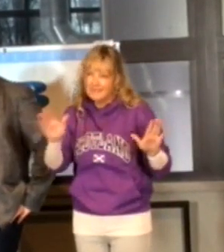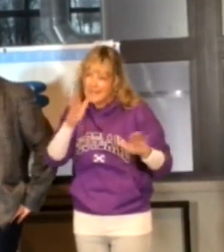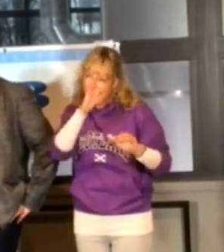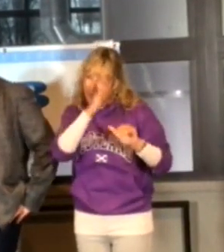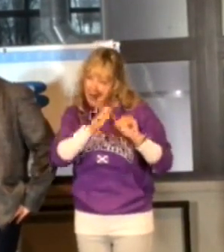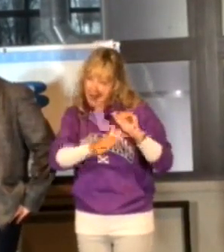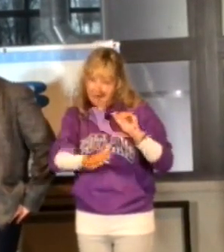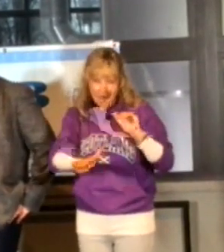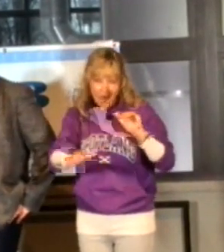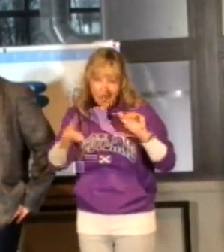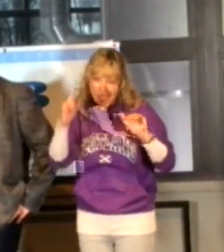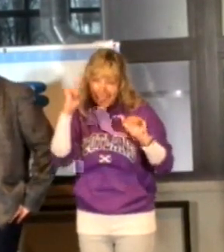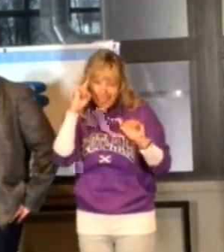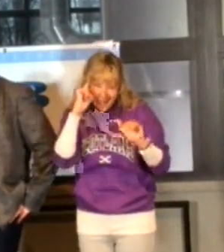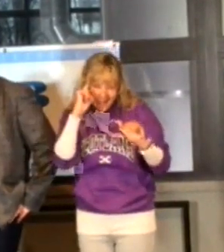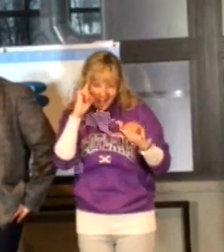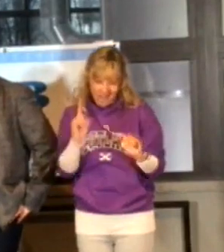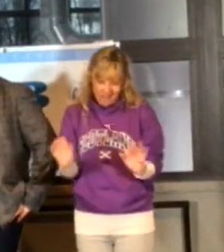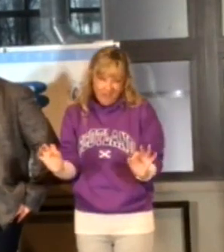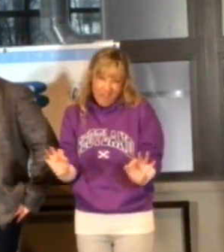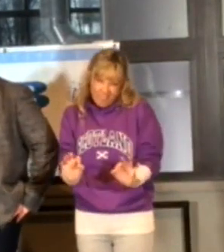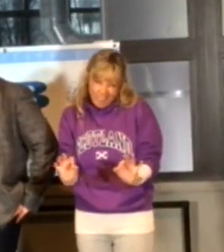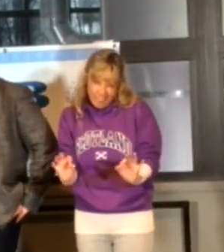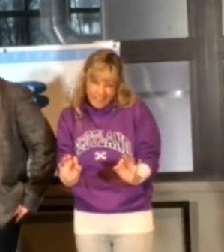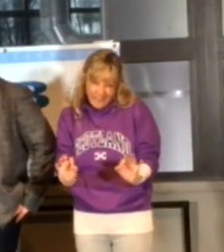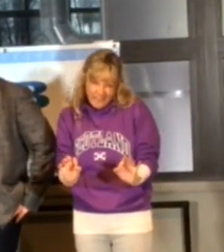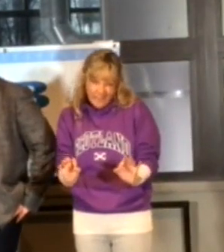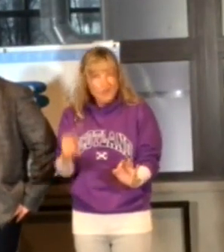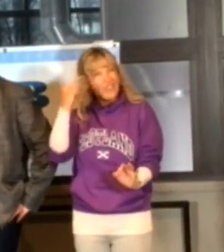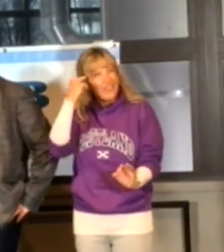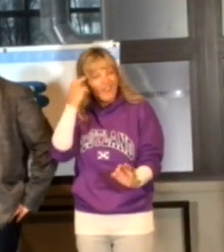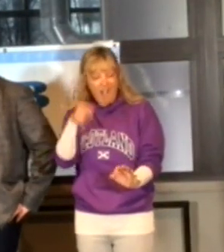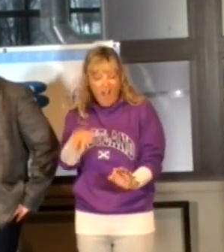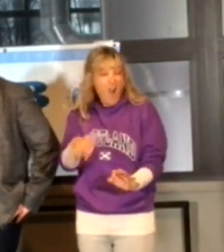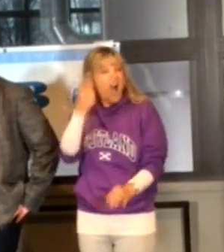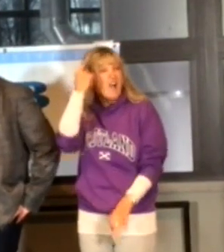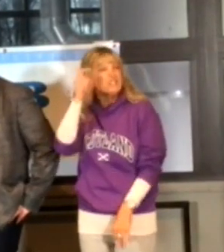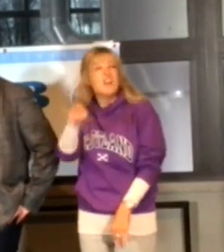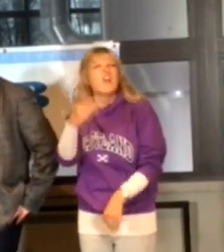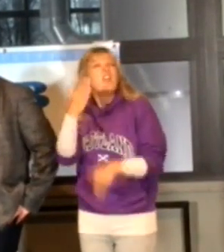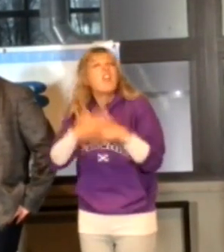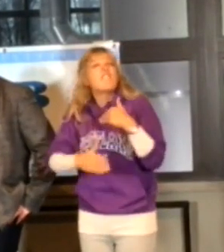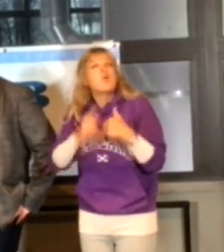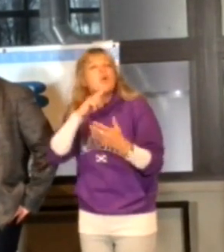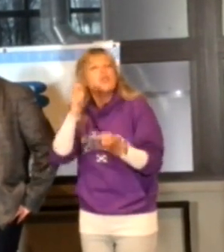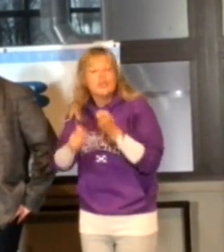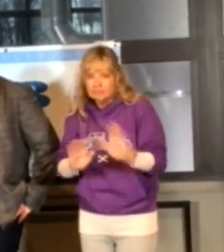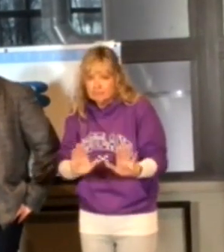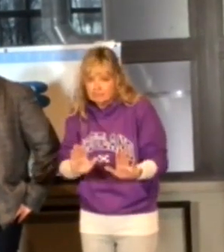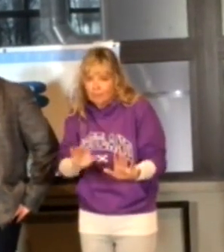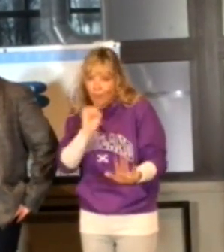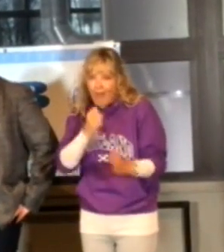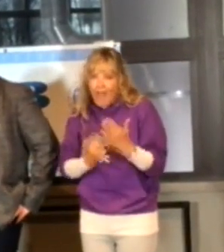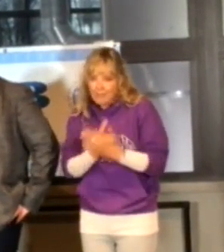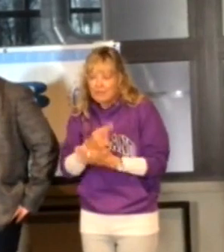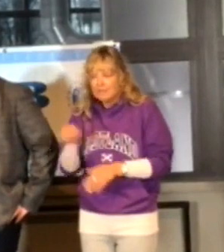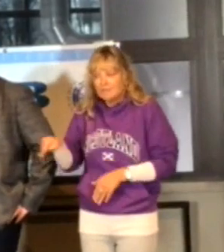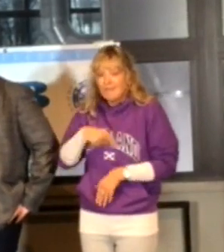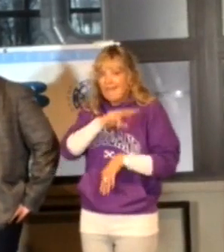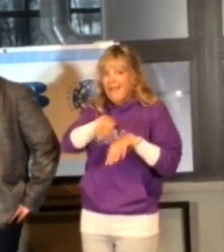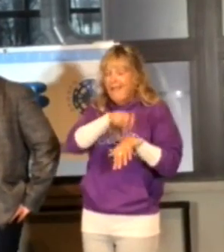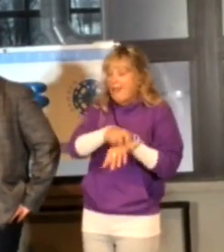the power and the transformative ideas that's happening here in Scotland now at the minute. We're learning a lot of